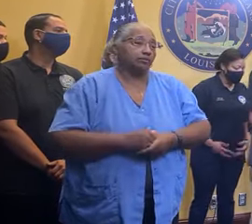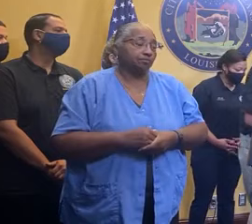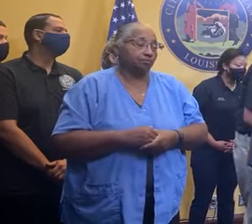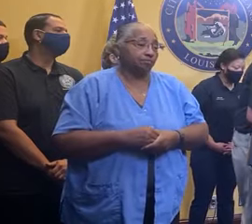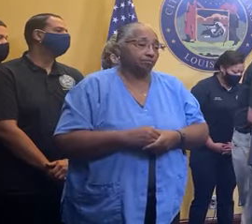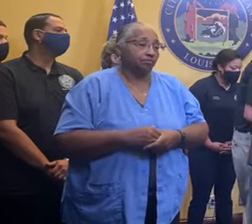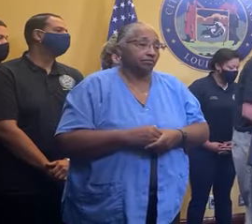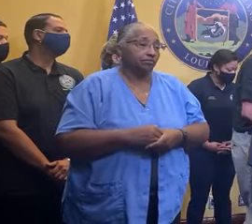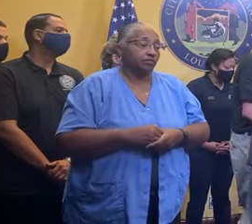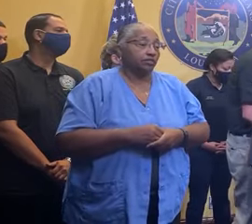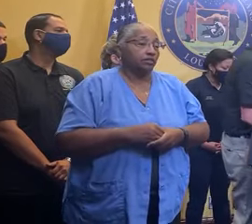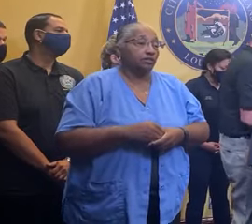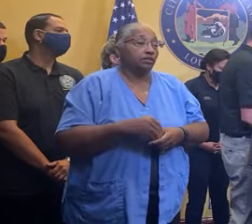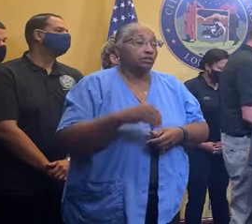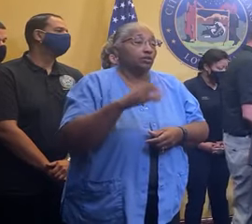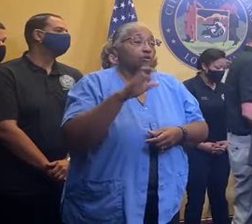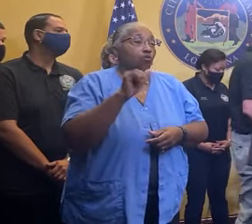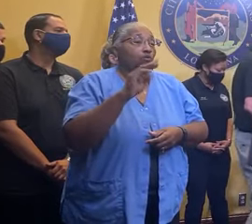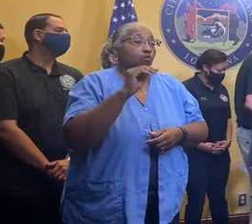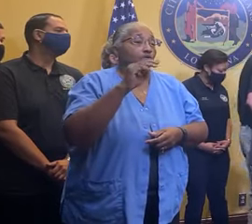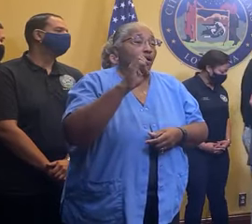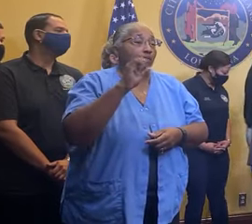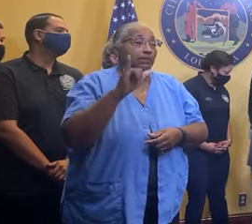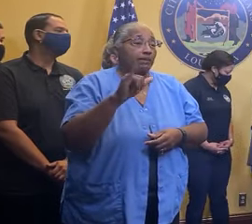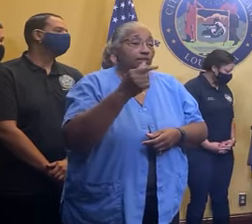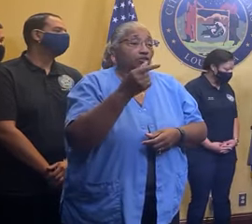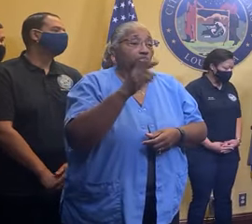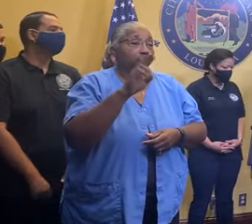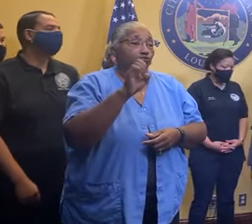Colin. Ramsey Green, Deputy CAO. Thank you.